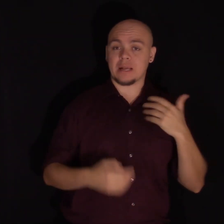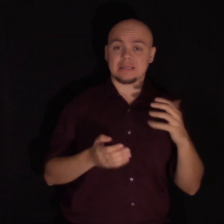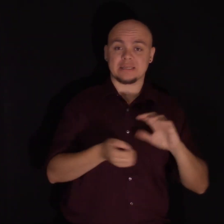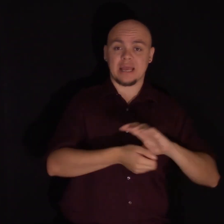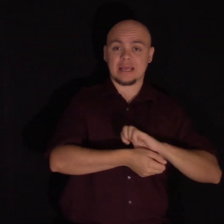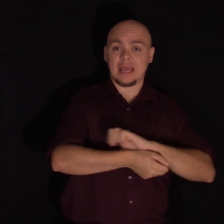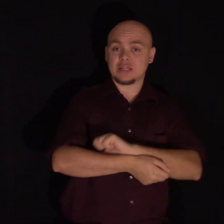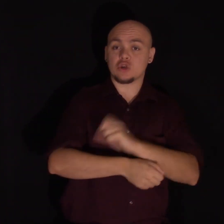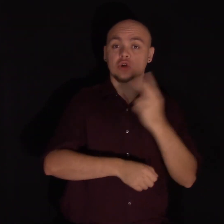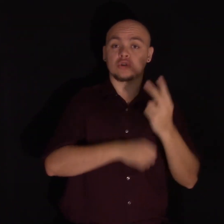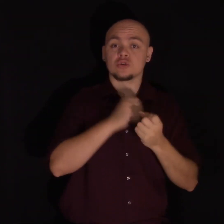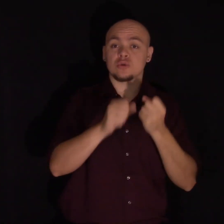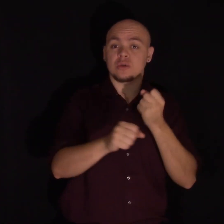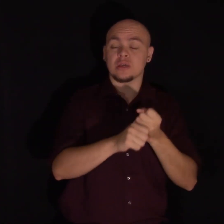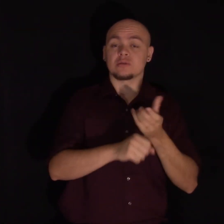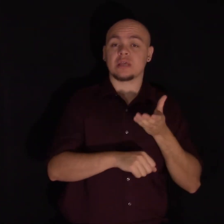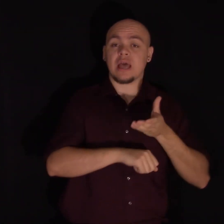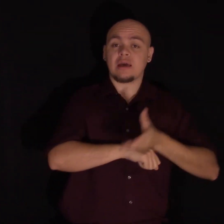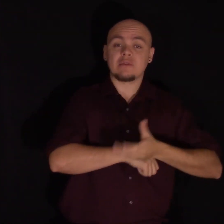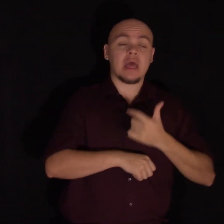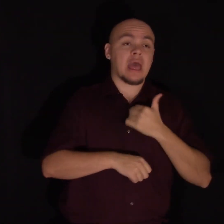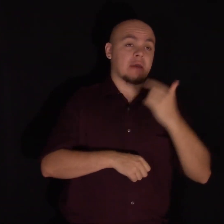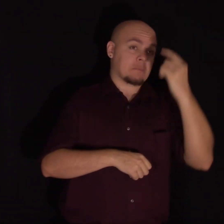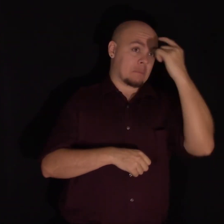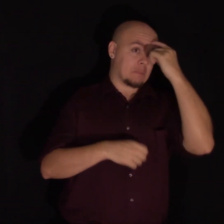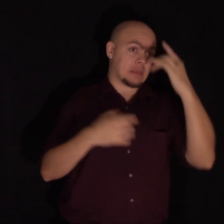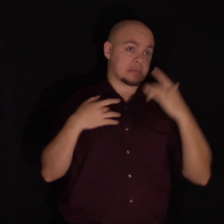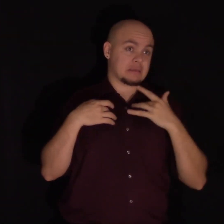years after that, I began to have mental health problems.